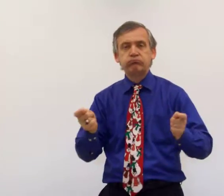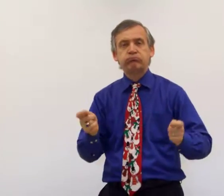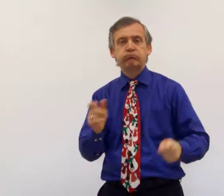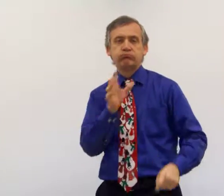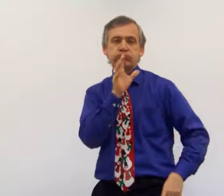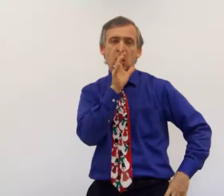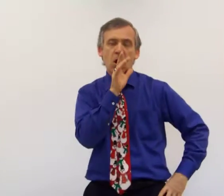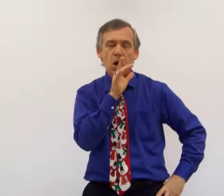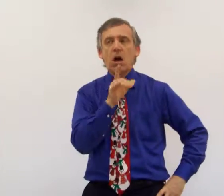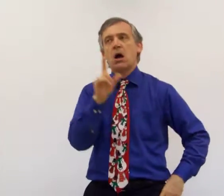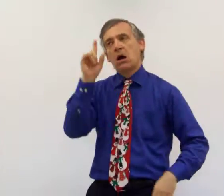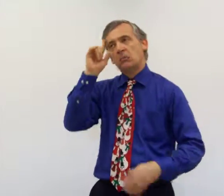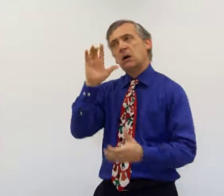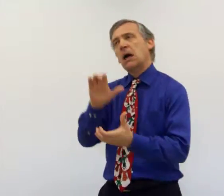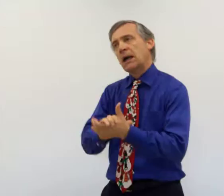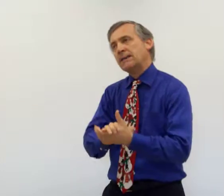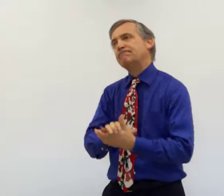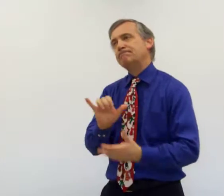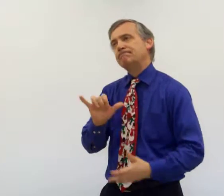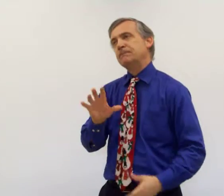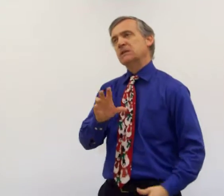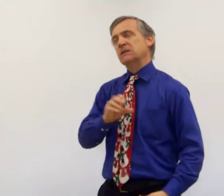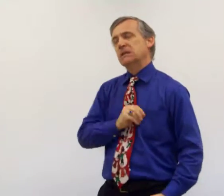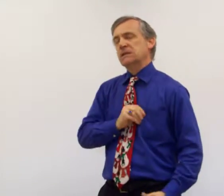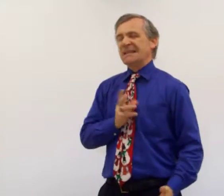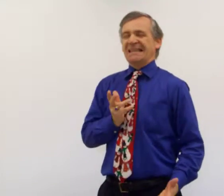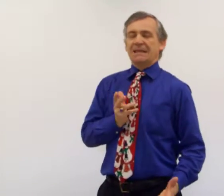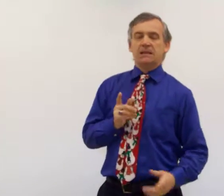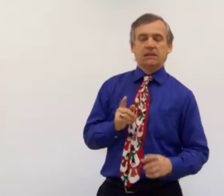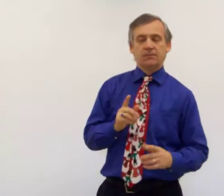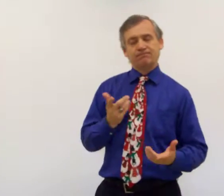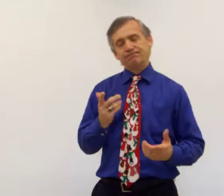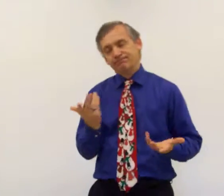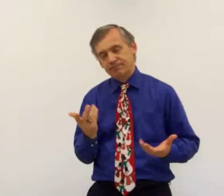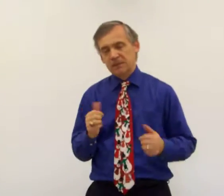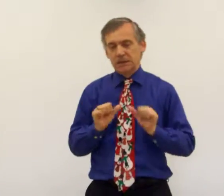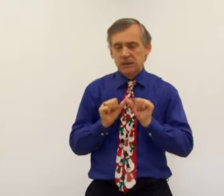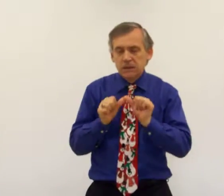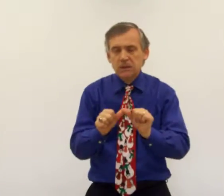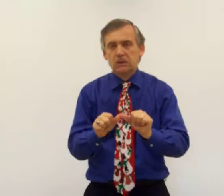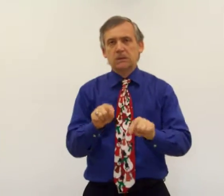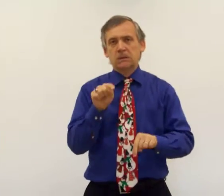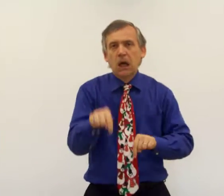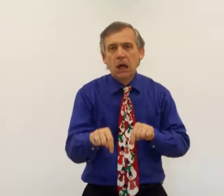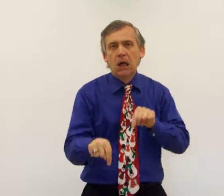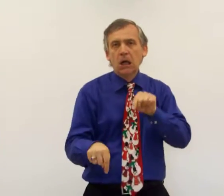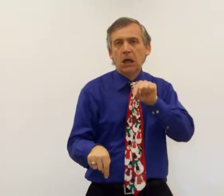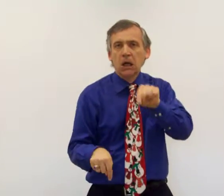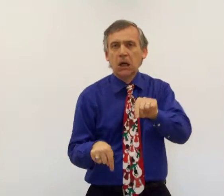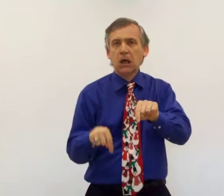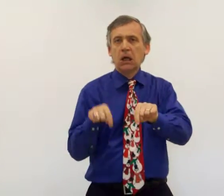took, some instinct told him that he was going farther from his